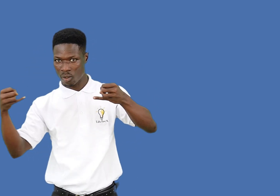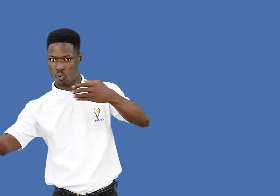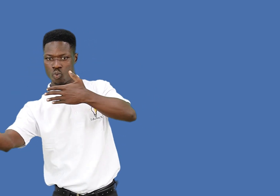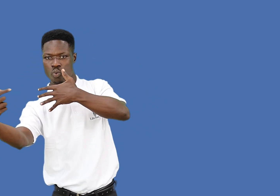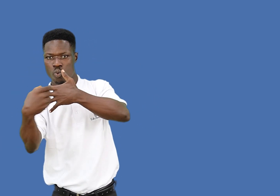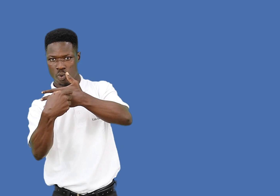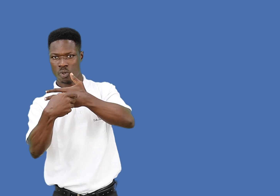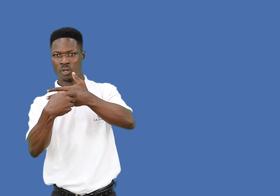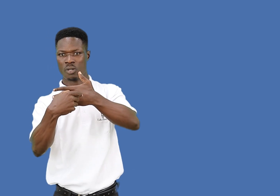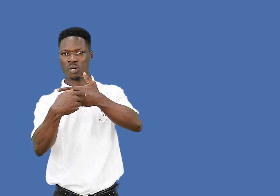jack.